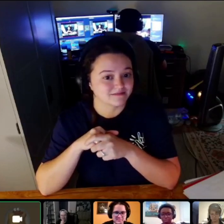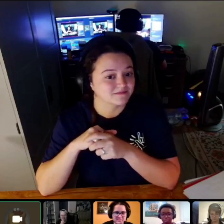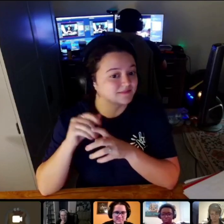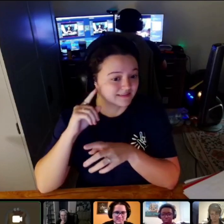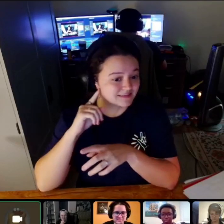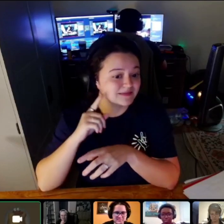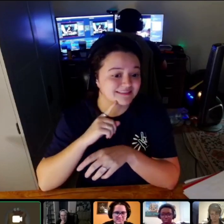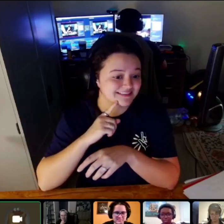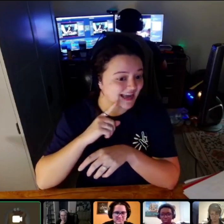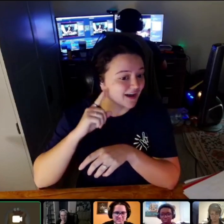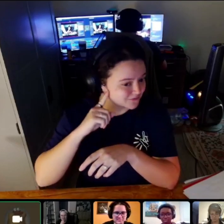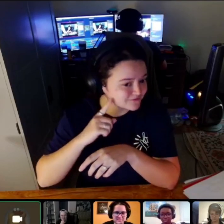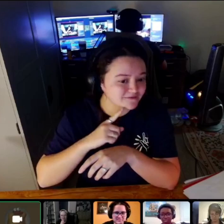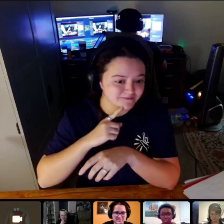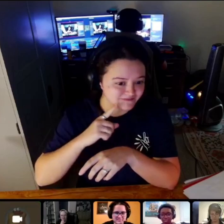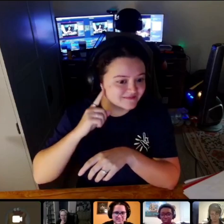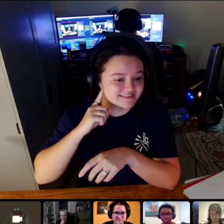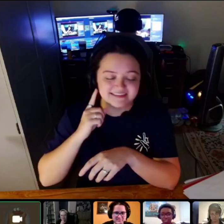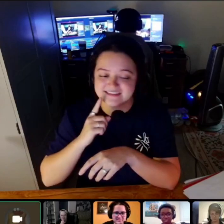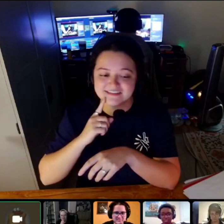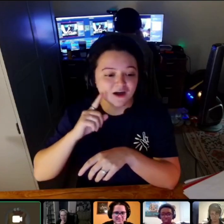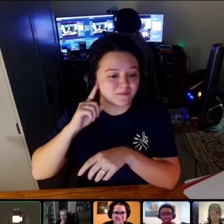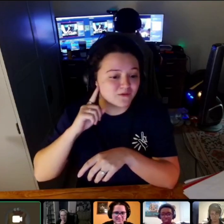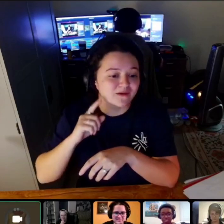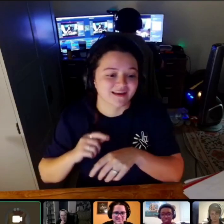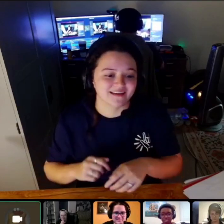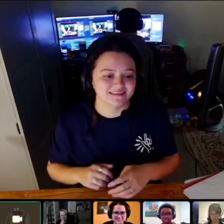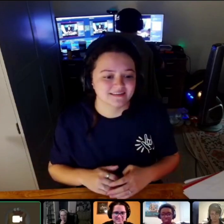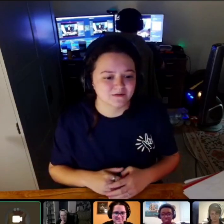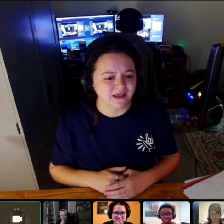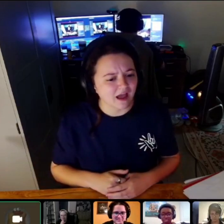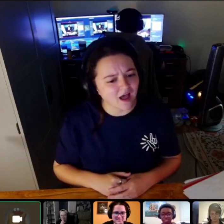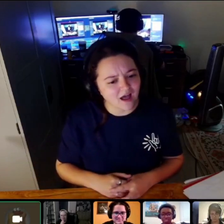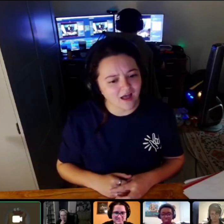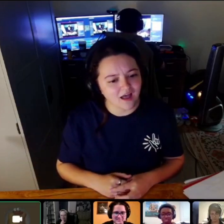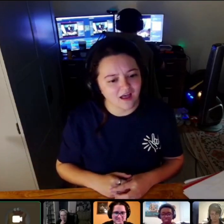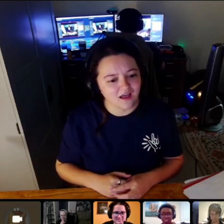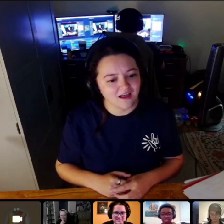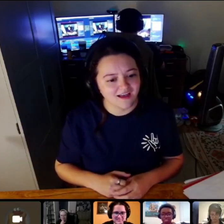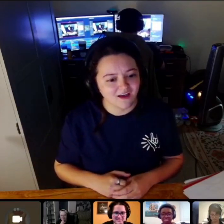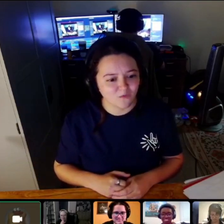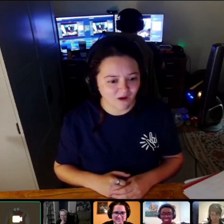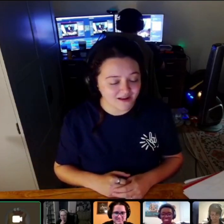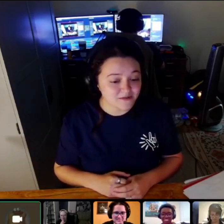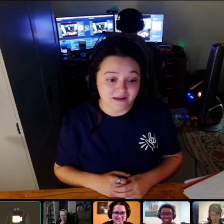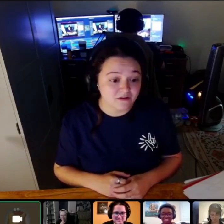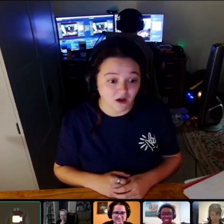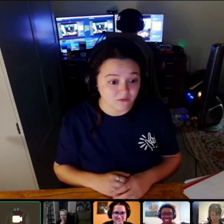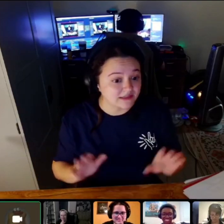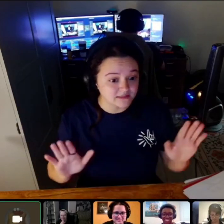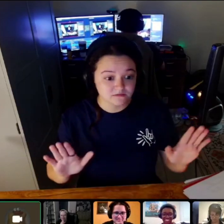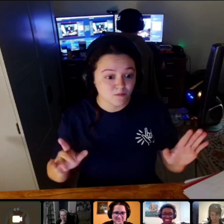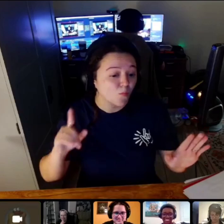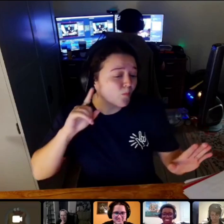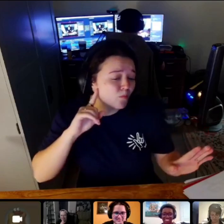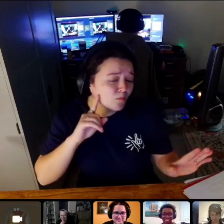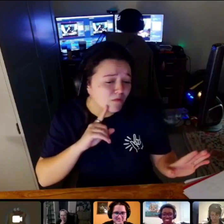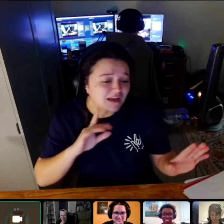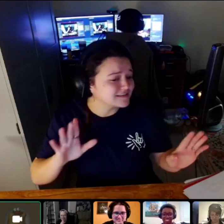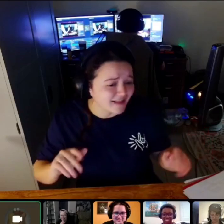this means deaf. This is not mewing. And they were like, huh? what? And I'm like, no, it's not